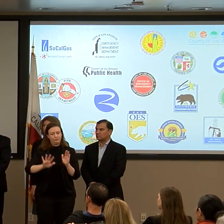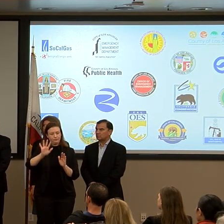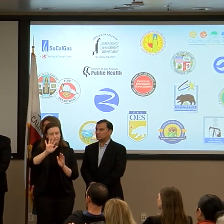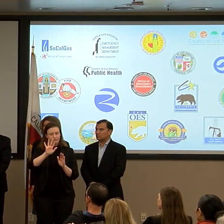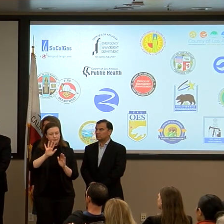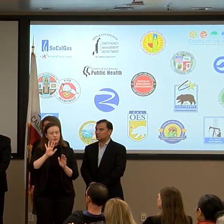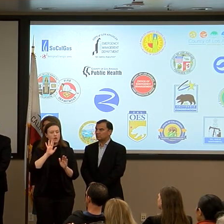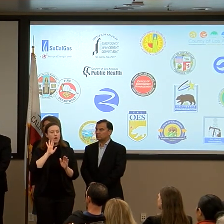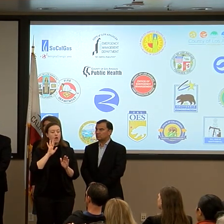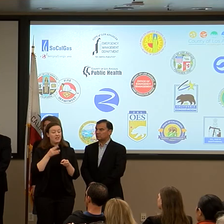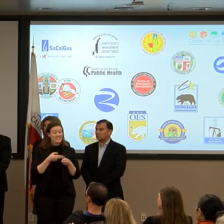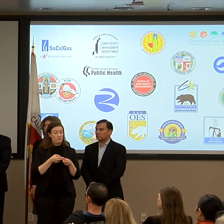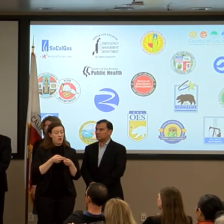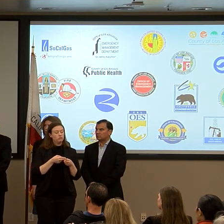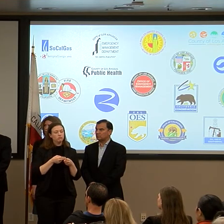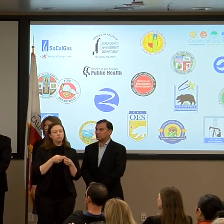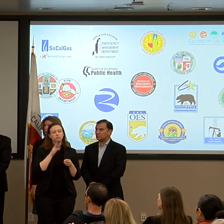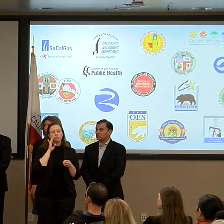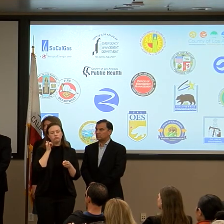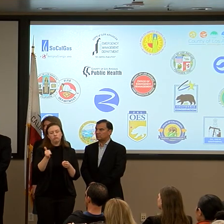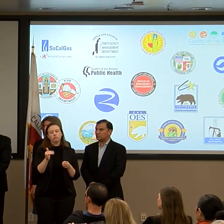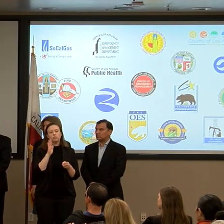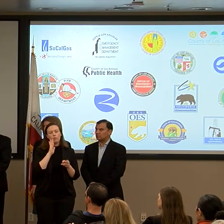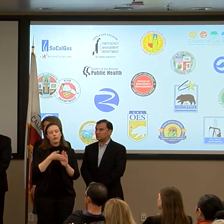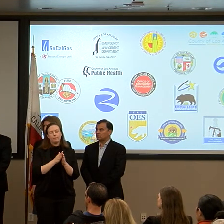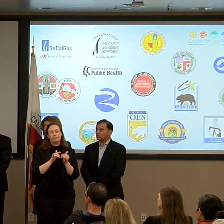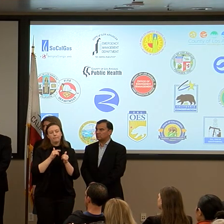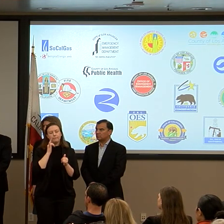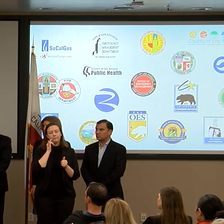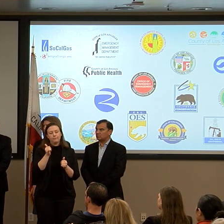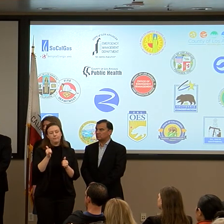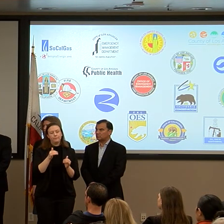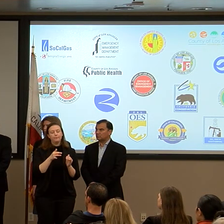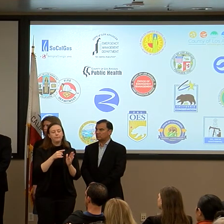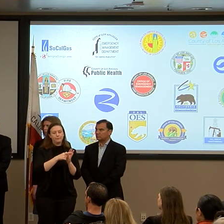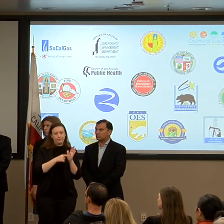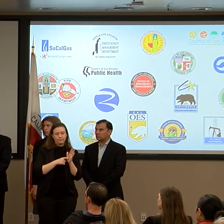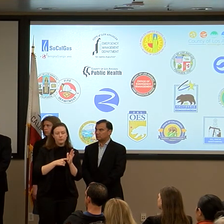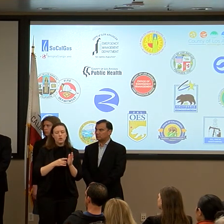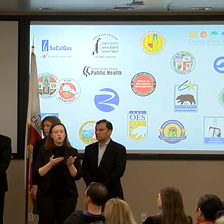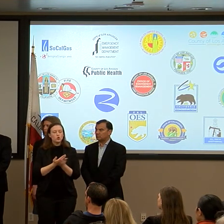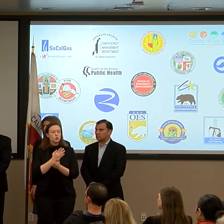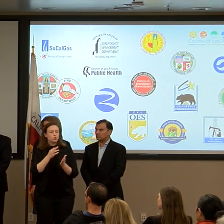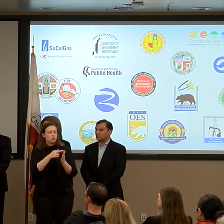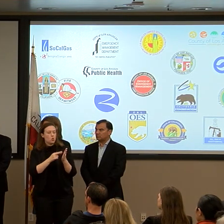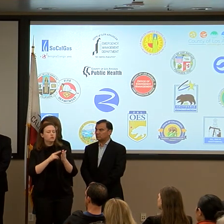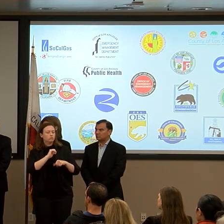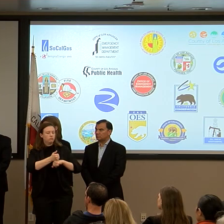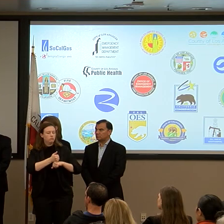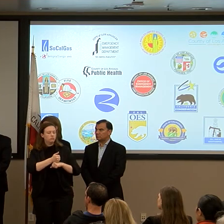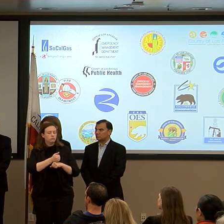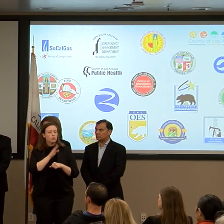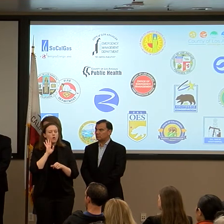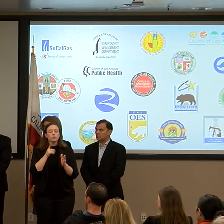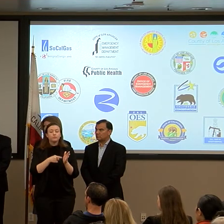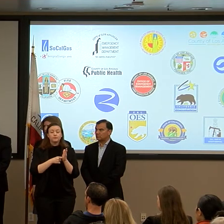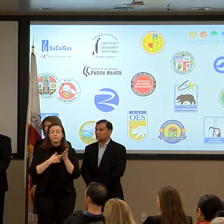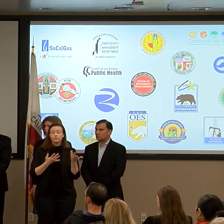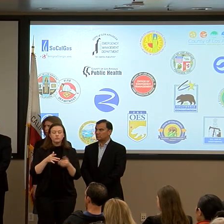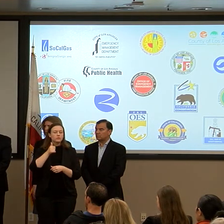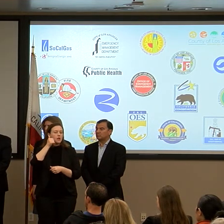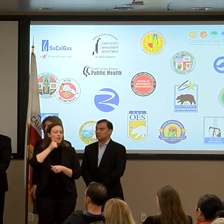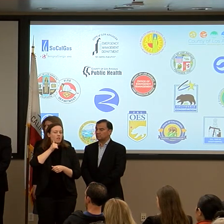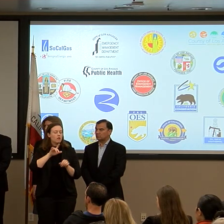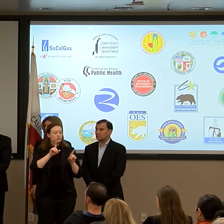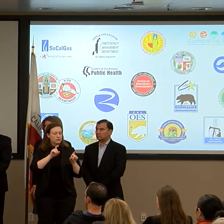regulations permanent. The new requirements of these regulations, including the ones that are in effect now, will require daily